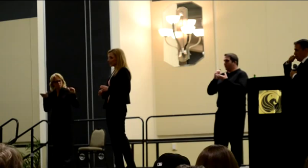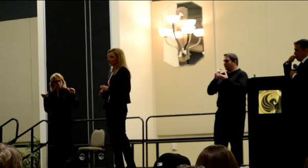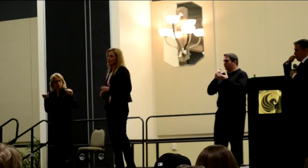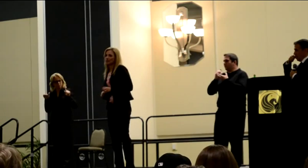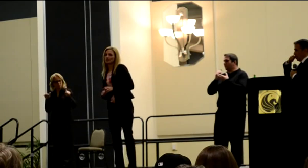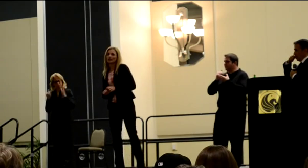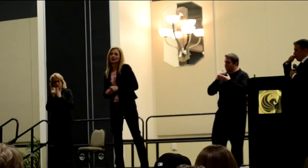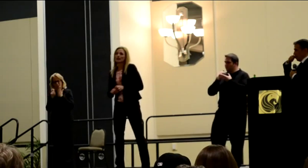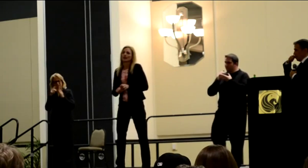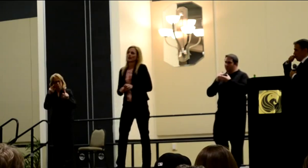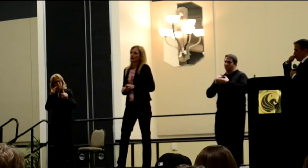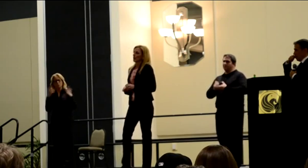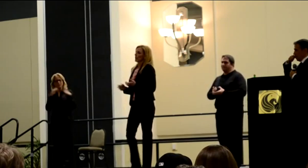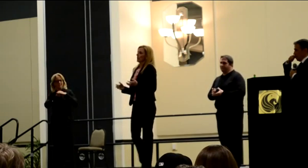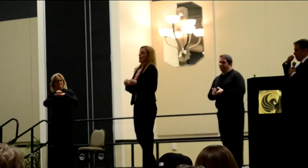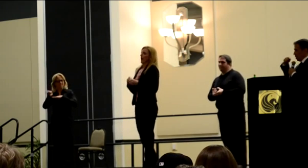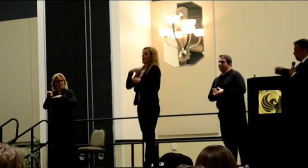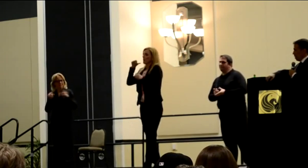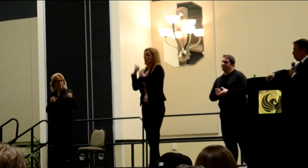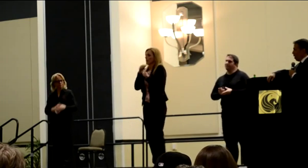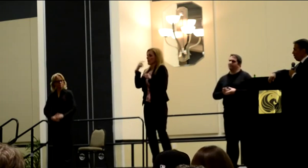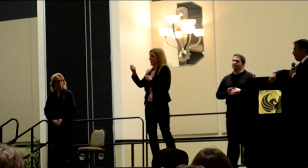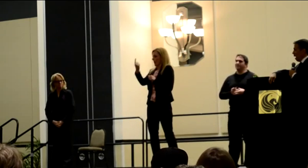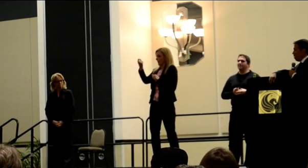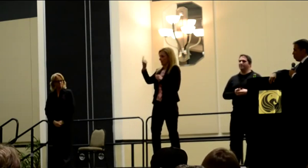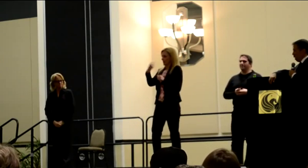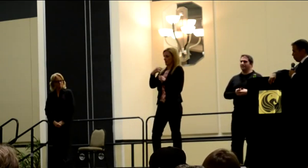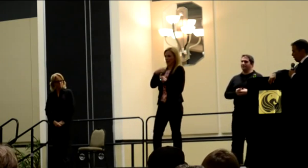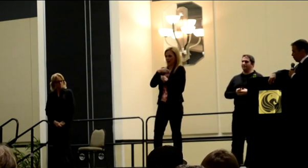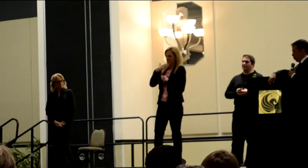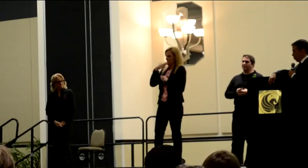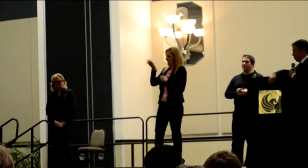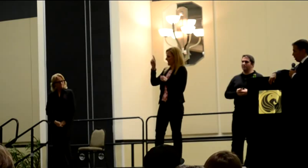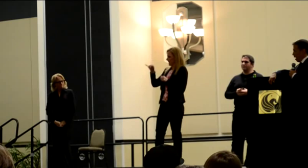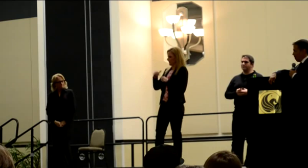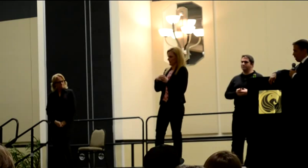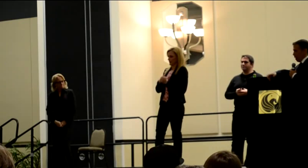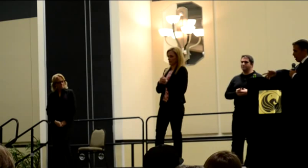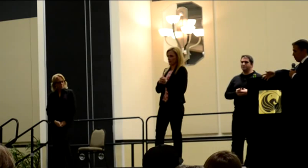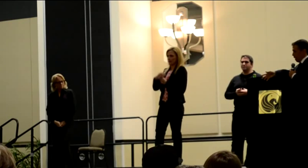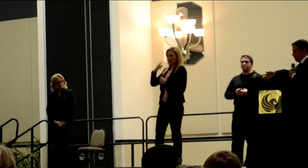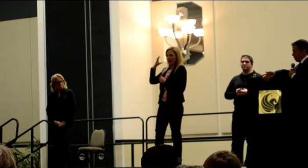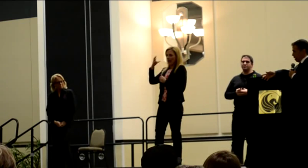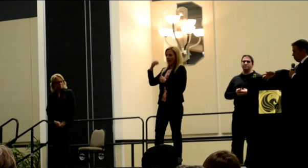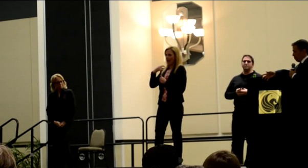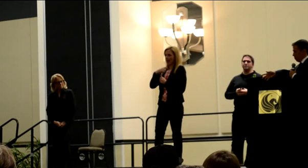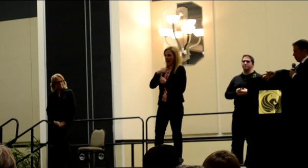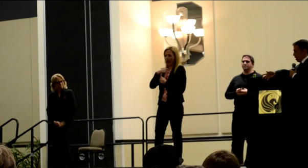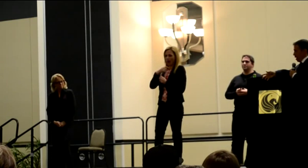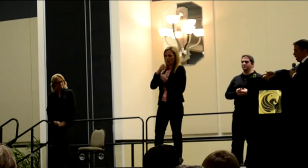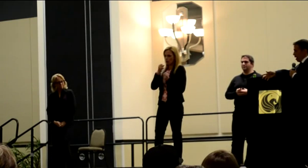writer's perspective, what advice can you give? Well, I remember when I was 11 years old, I think I might have been having a bad day at the